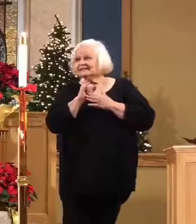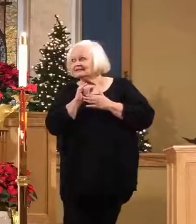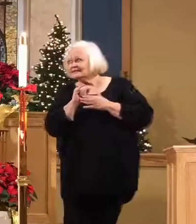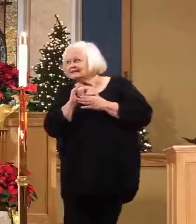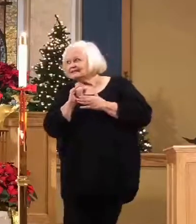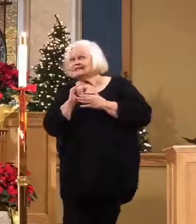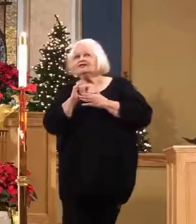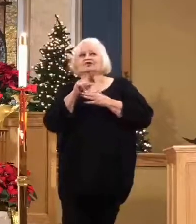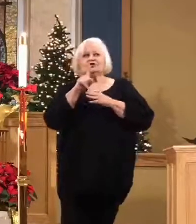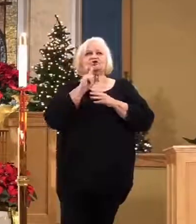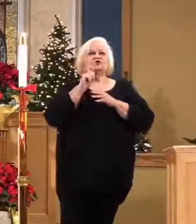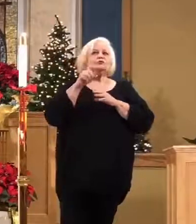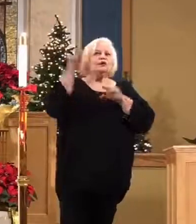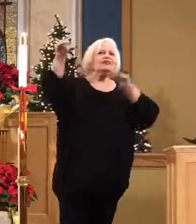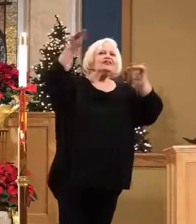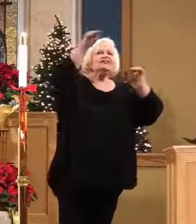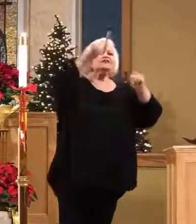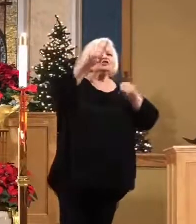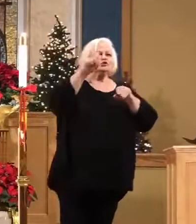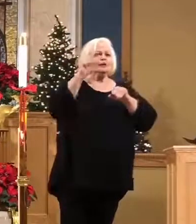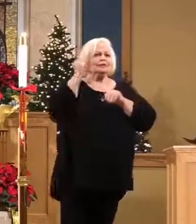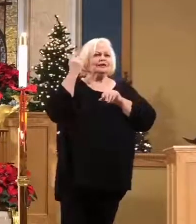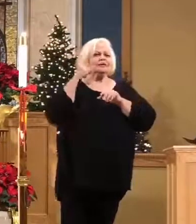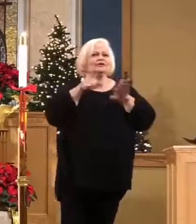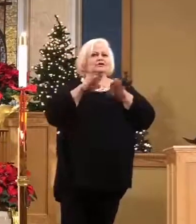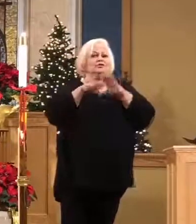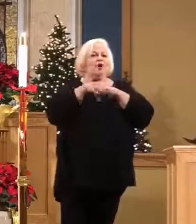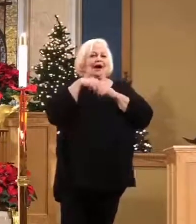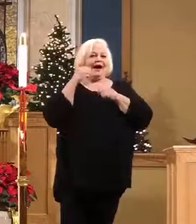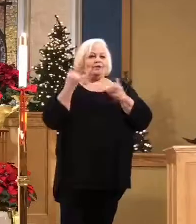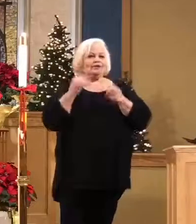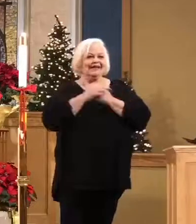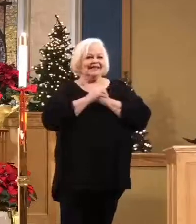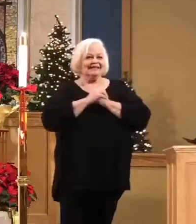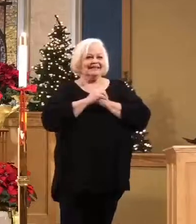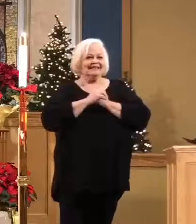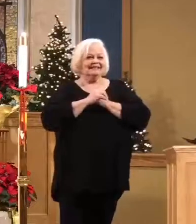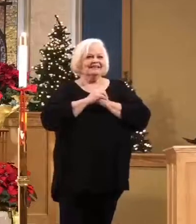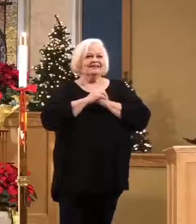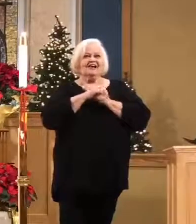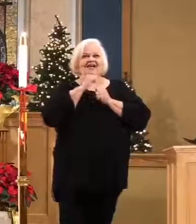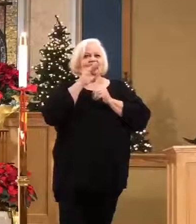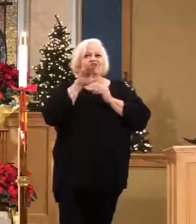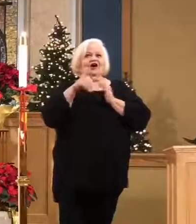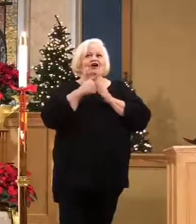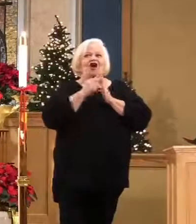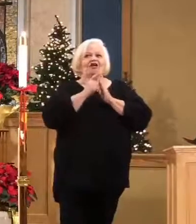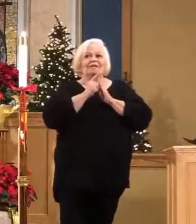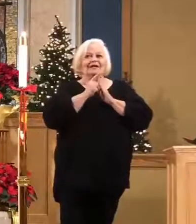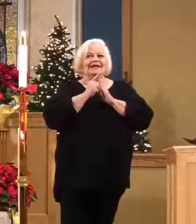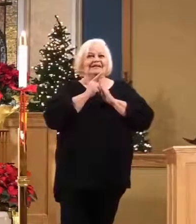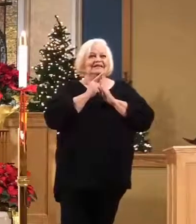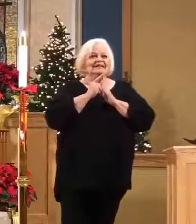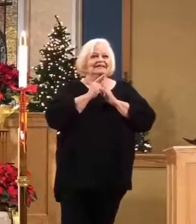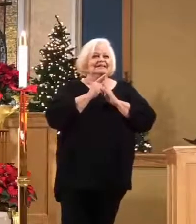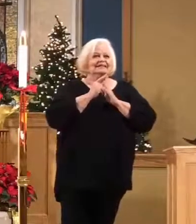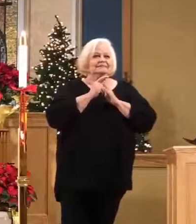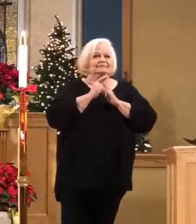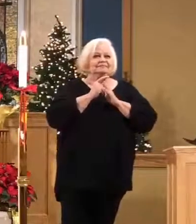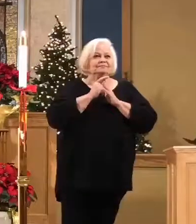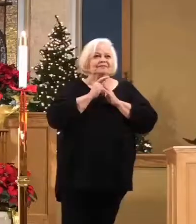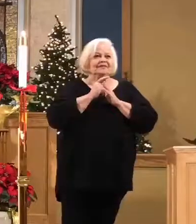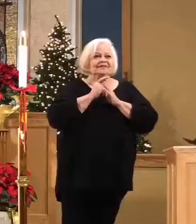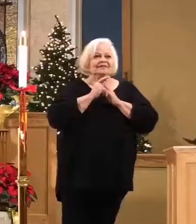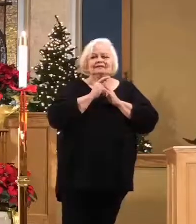them wherever they are as you walk out today. And if they're not, I'll immediately go get them, because that's just what